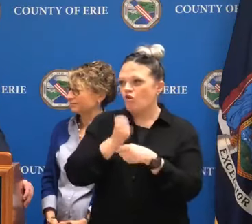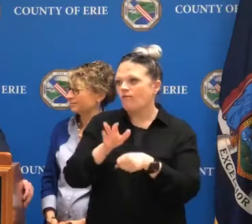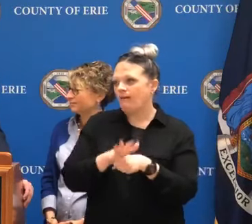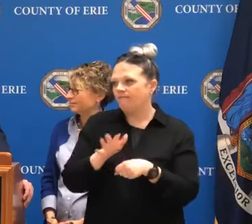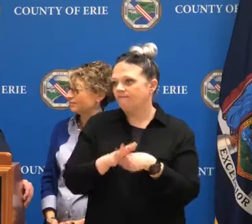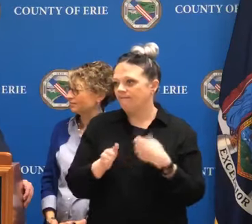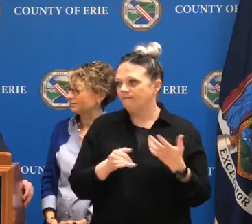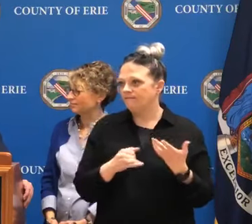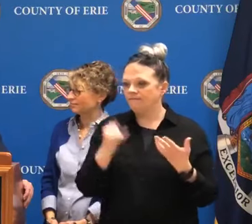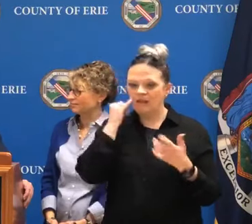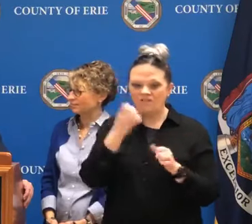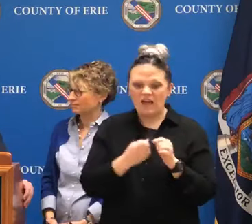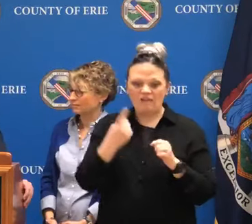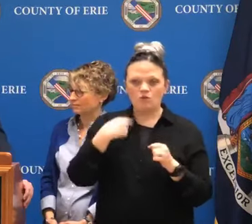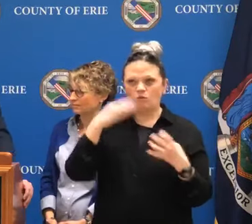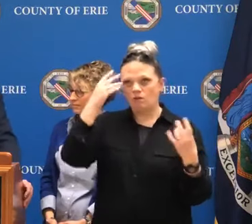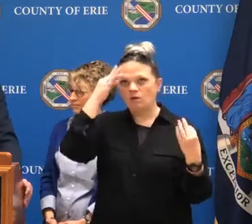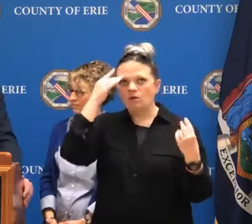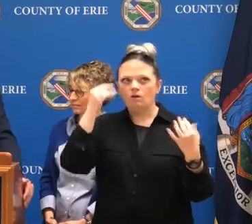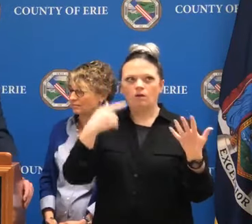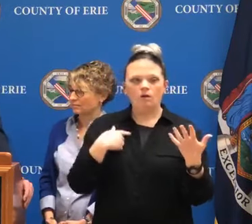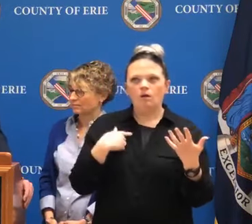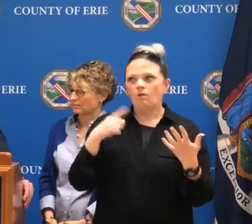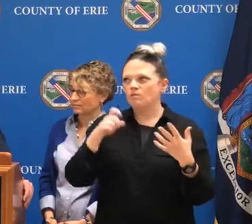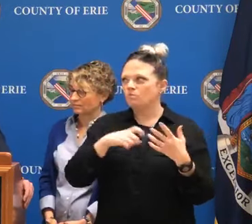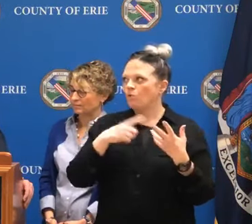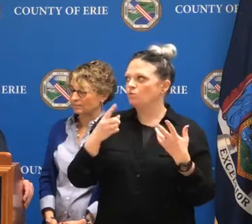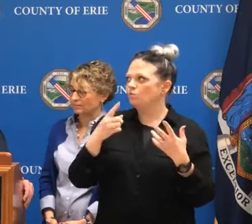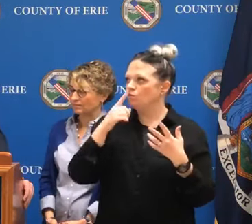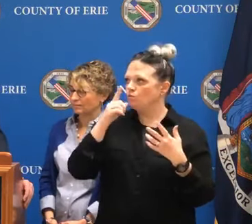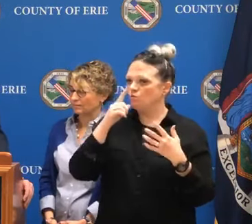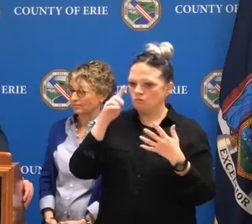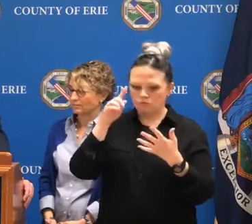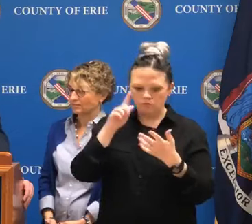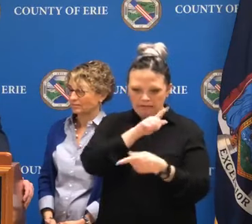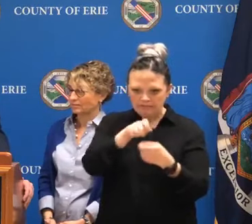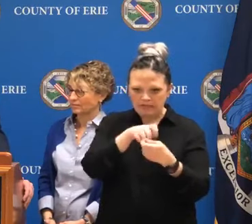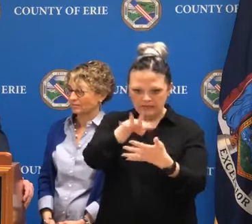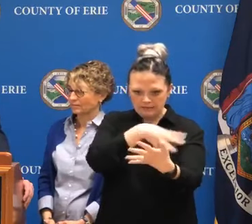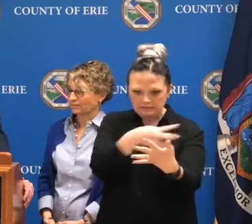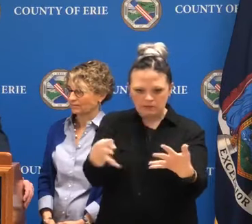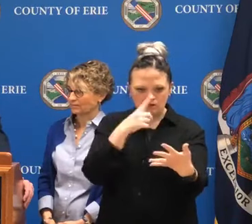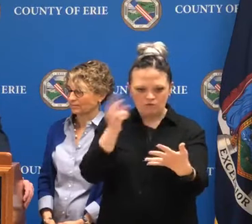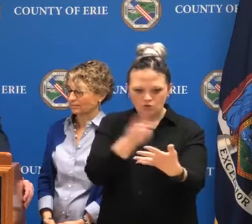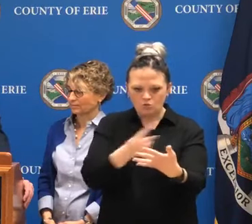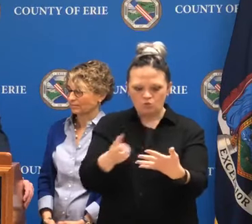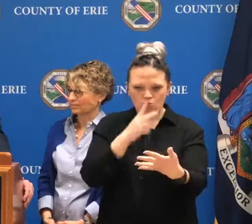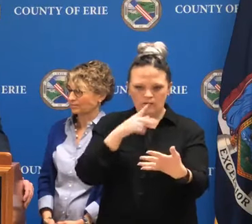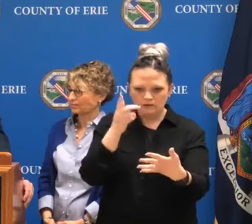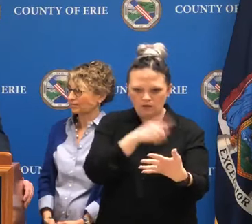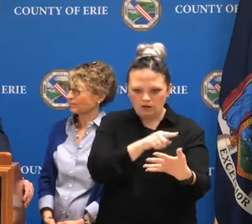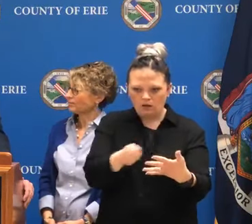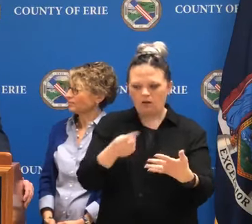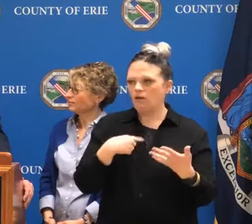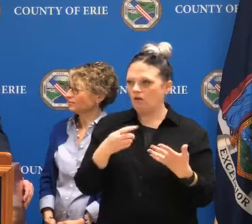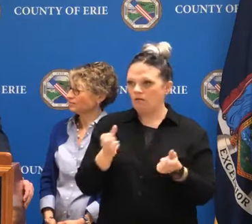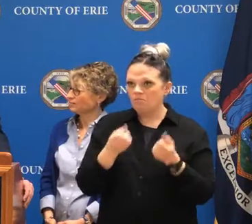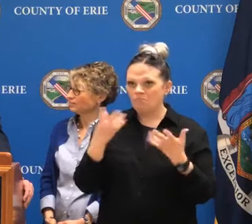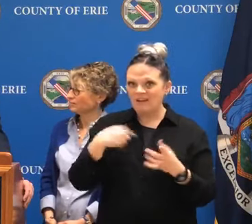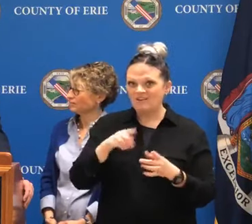If everyone just thought about, you were then supposed to come up with an exact schedule of where you were for the 2 weeks before, a lot of us would have